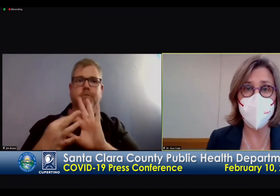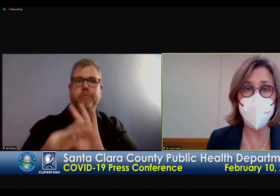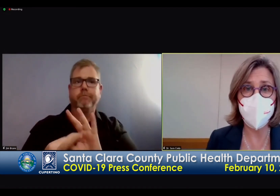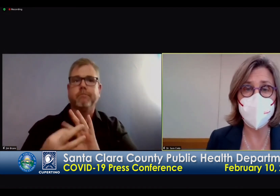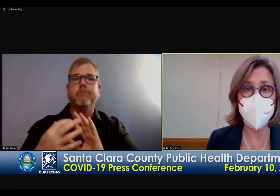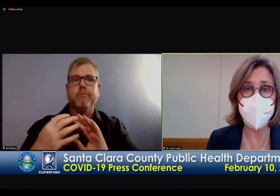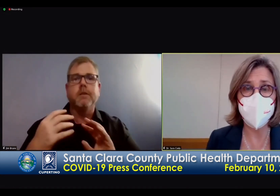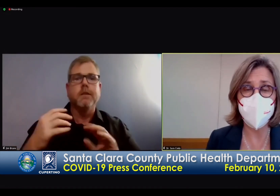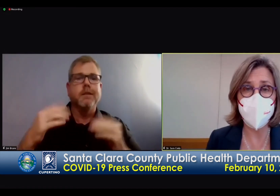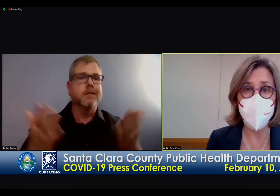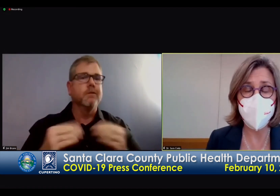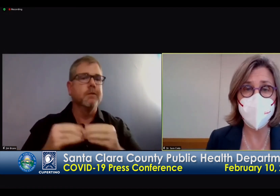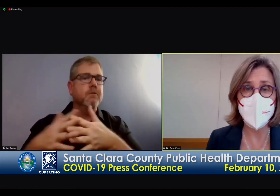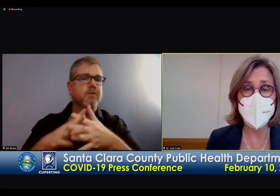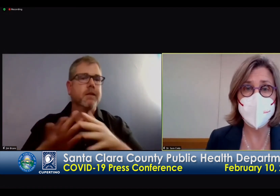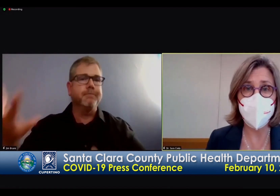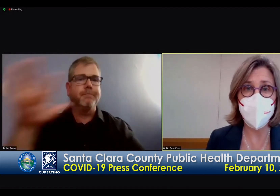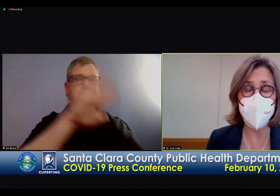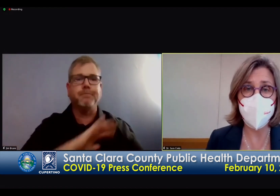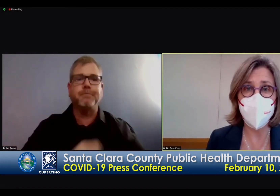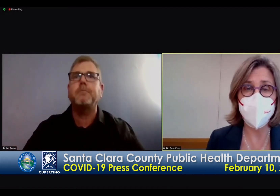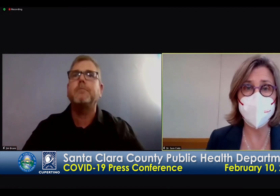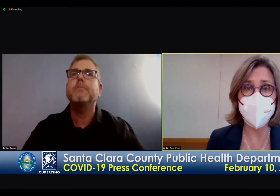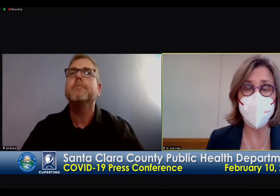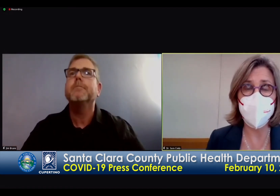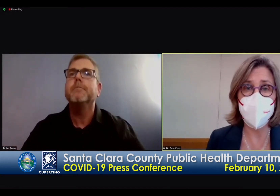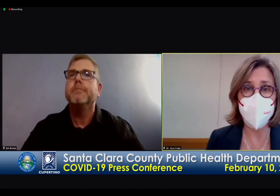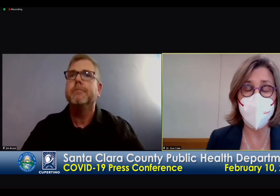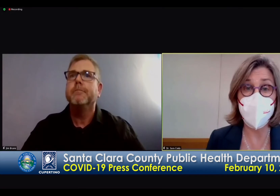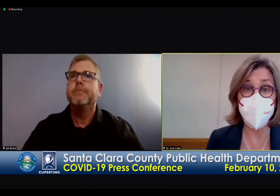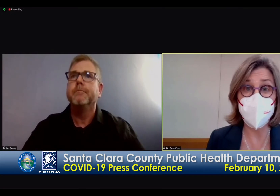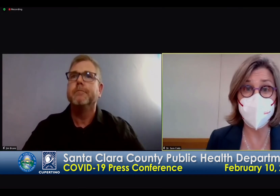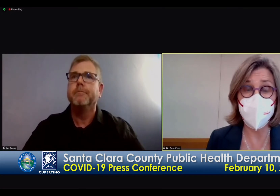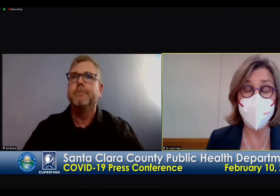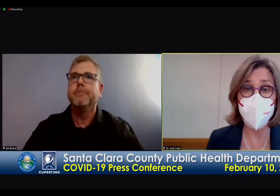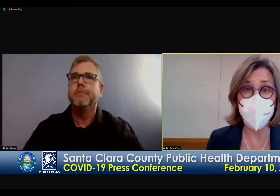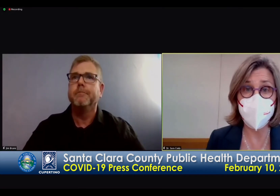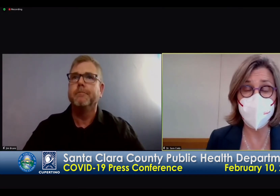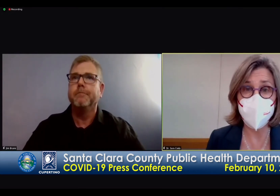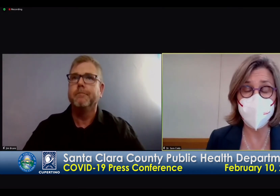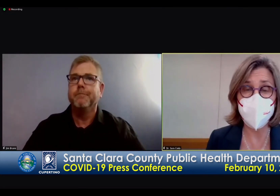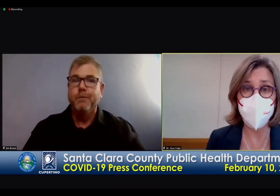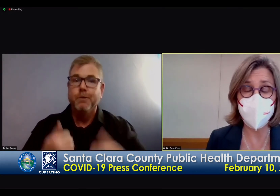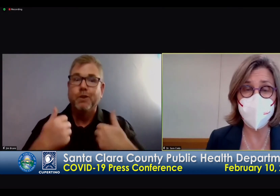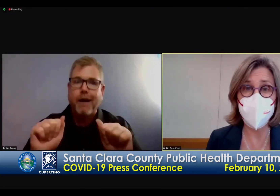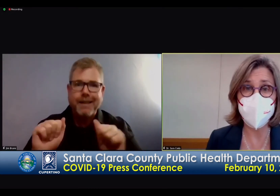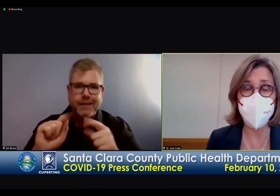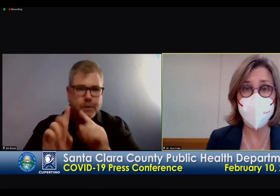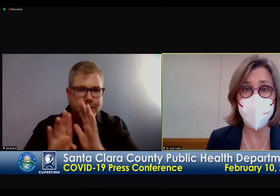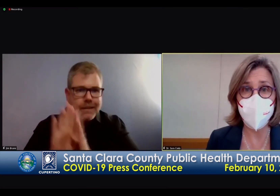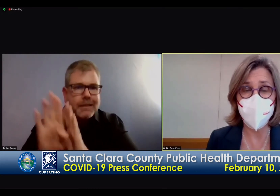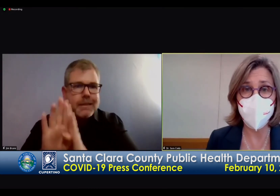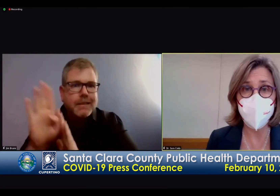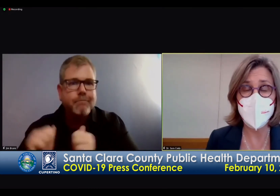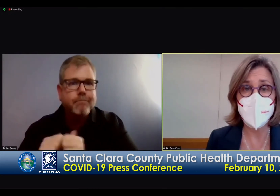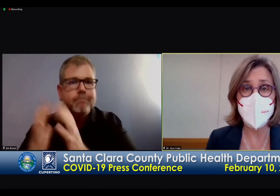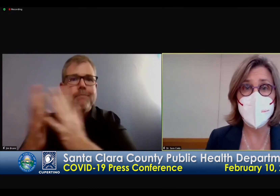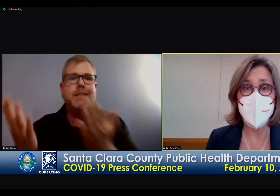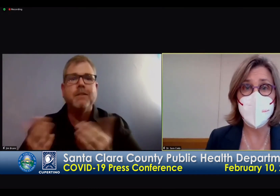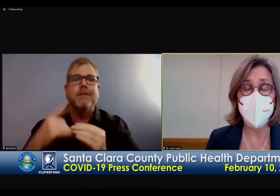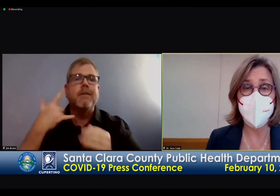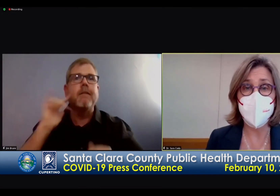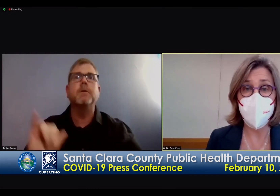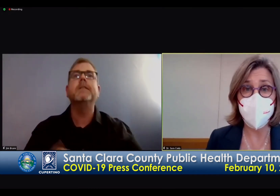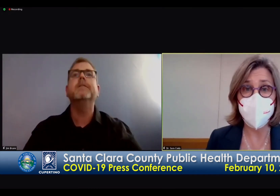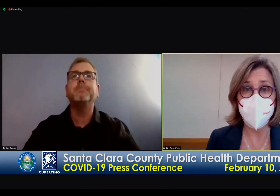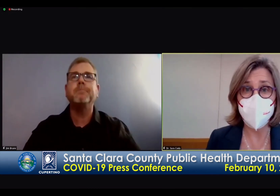of different types of labs. Some counties are able to submit more specimens for sequencing than others.